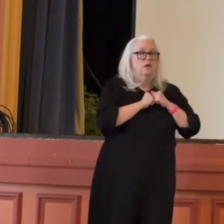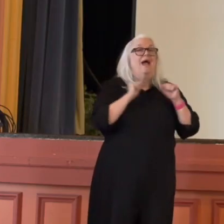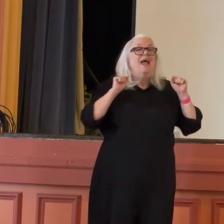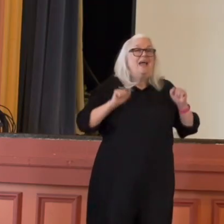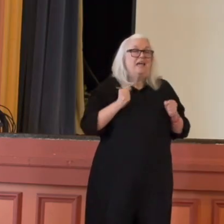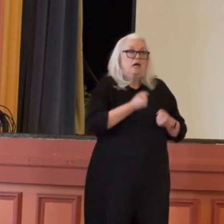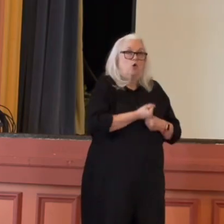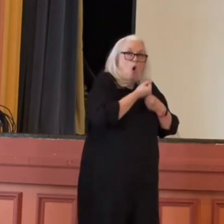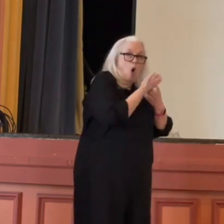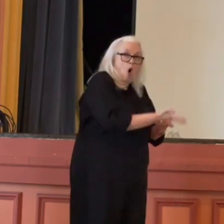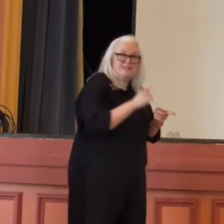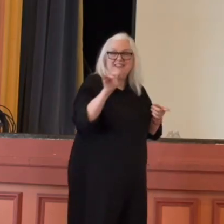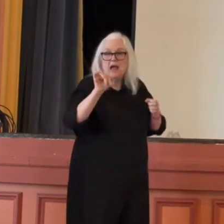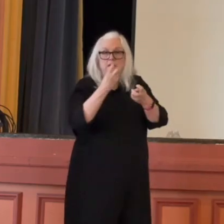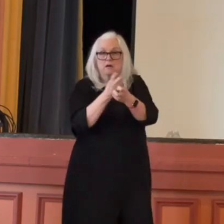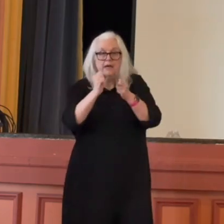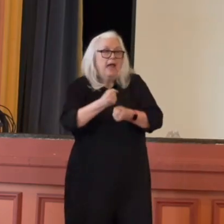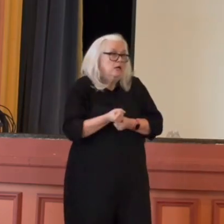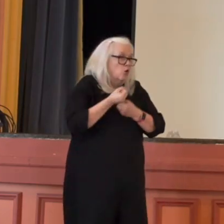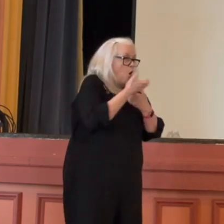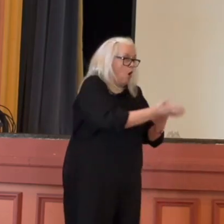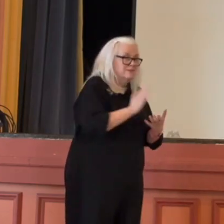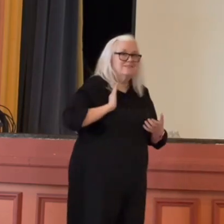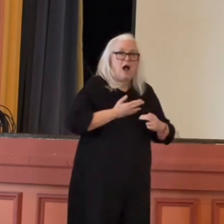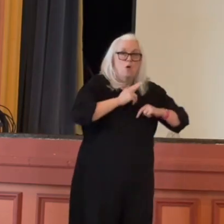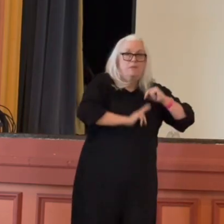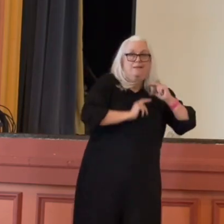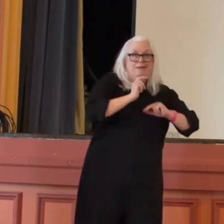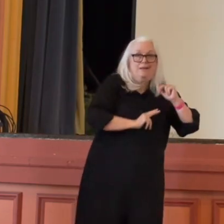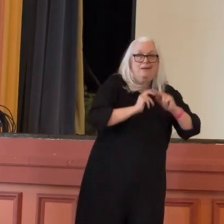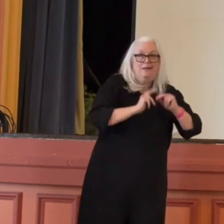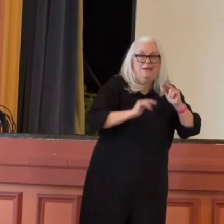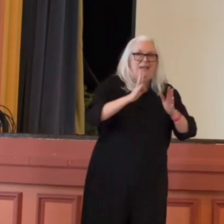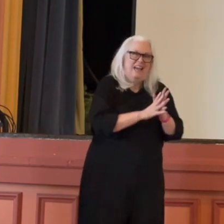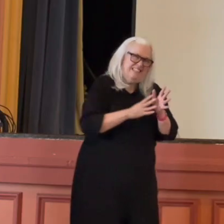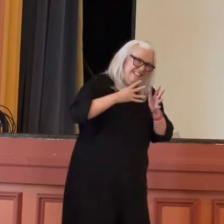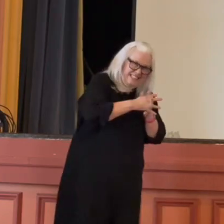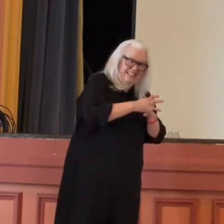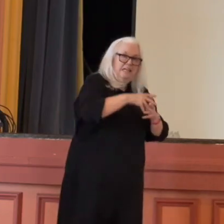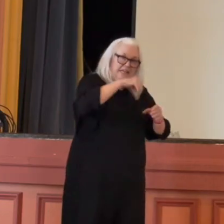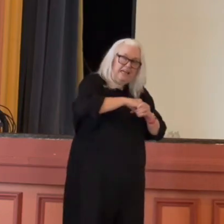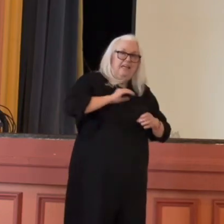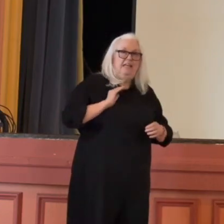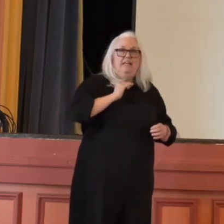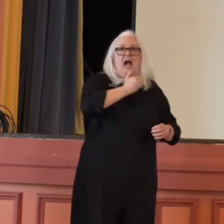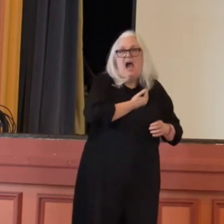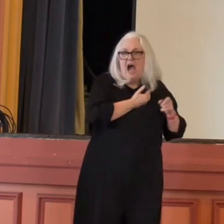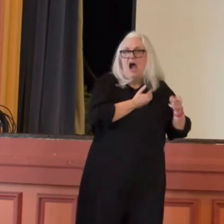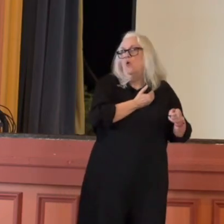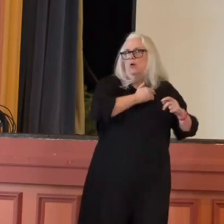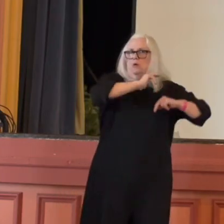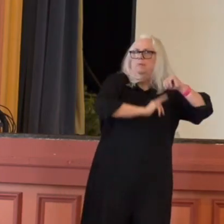construction itself. It can leach into our facility. It can degrade the concrete. It can degrade